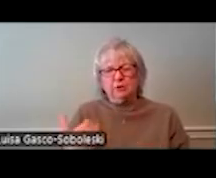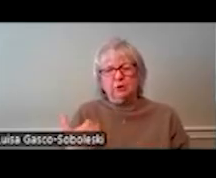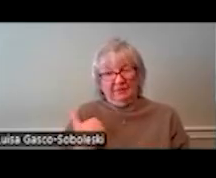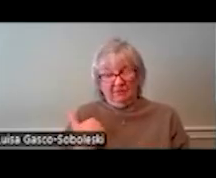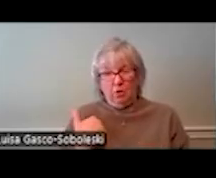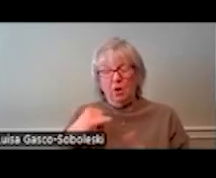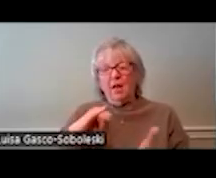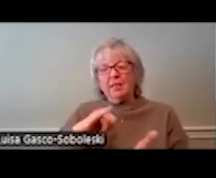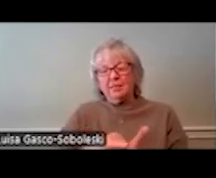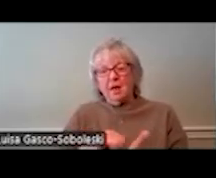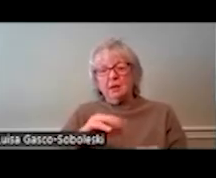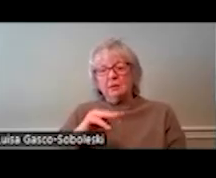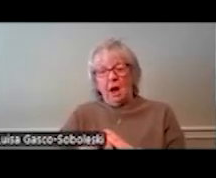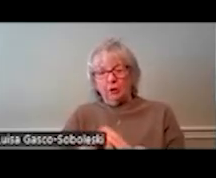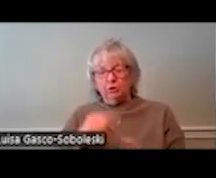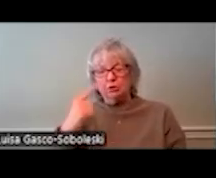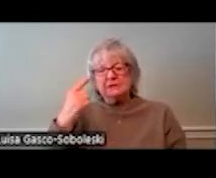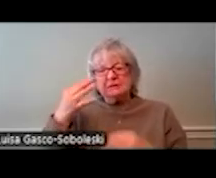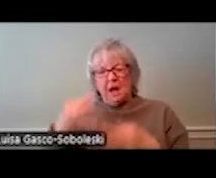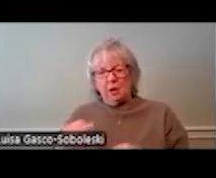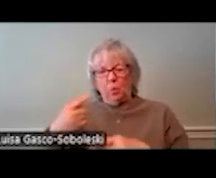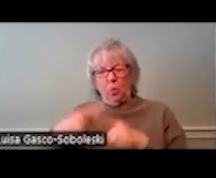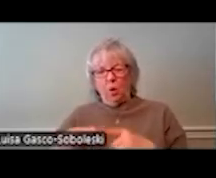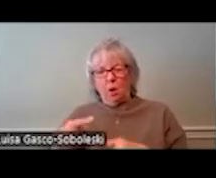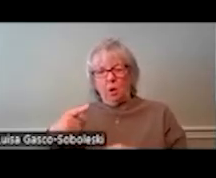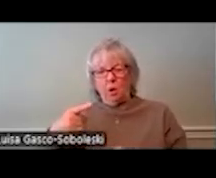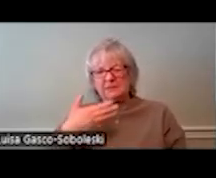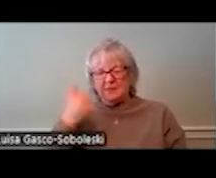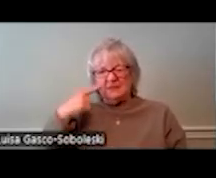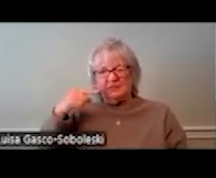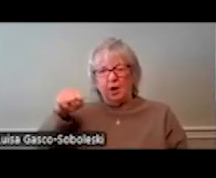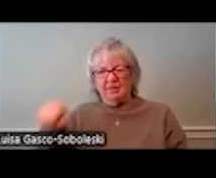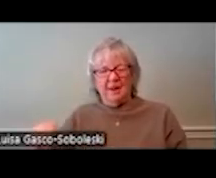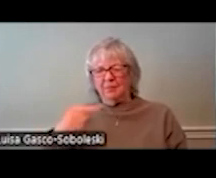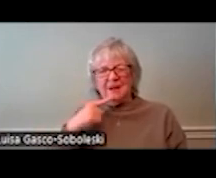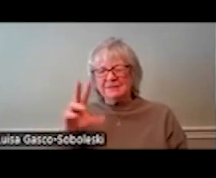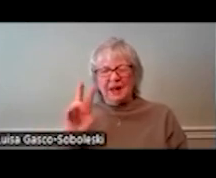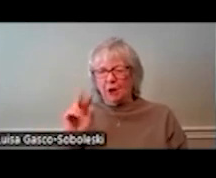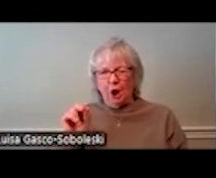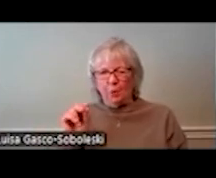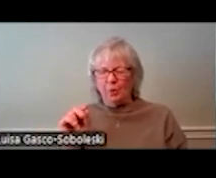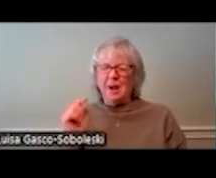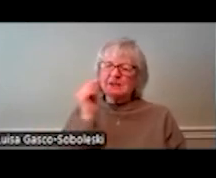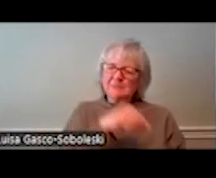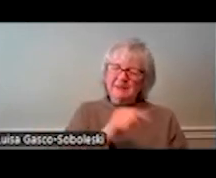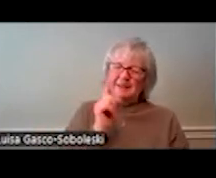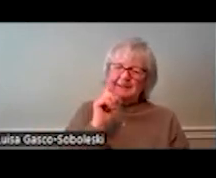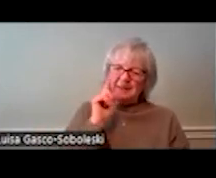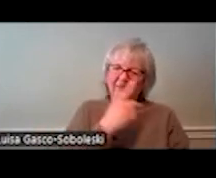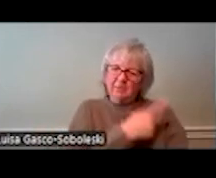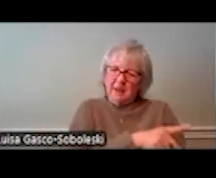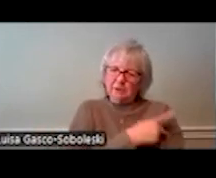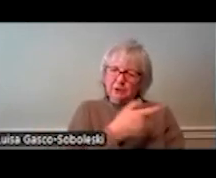for example, like I had mentioned before with doctors' offices, doctors often decide what they think is best for